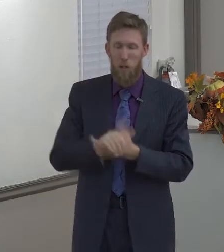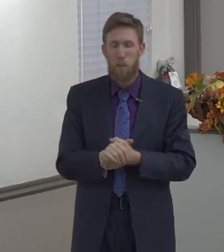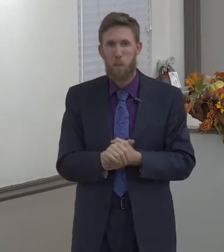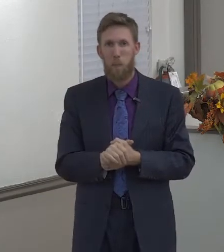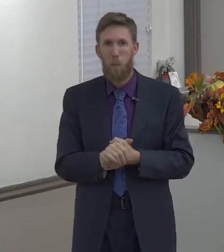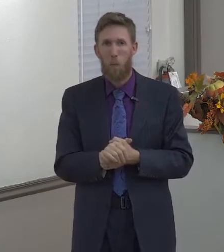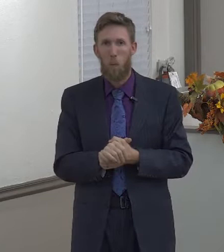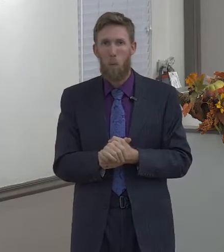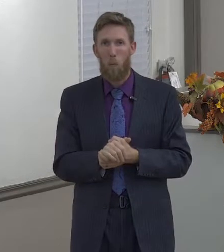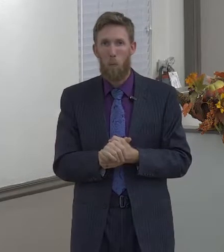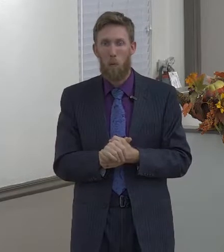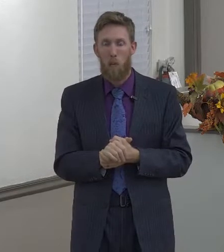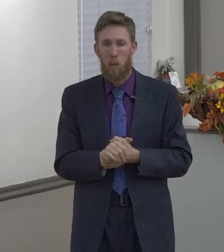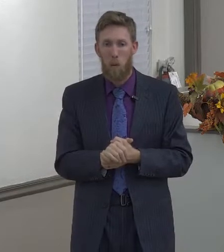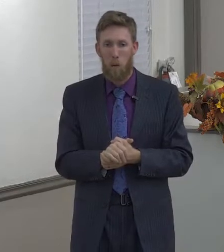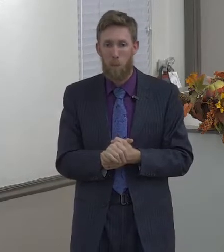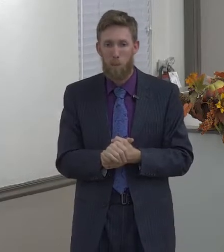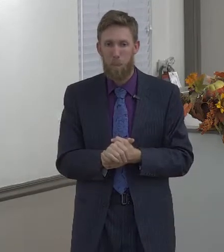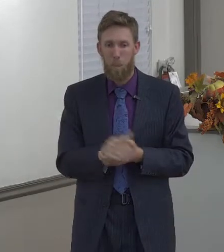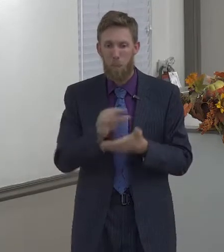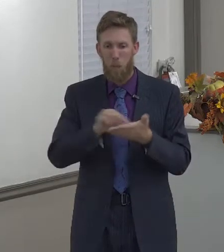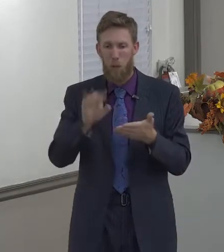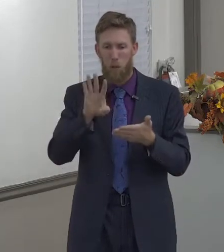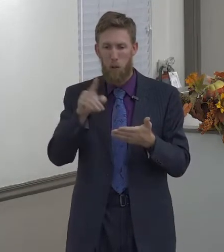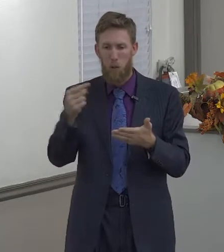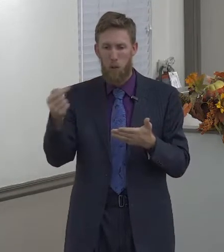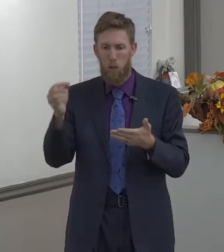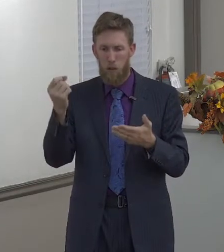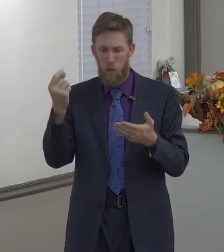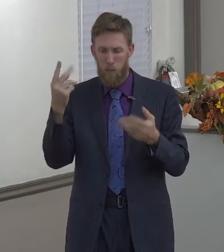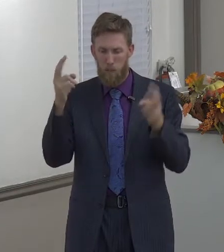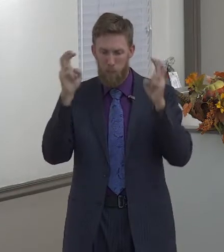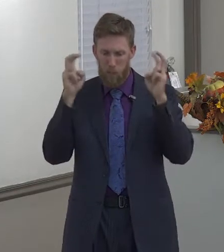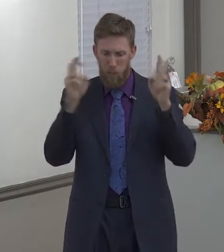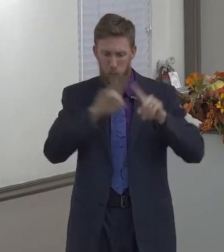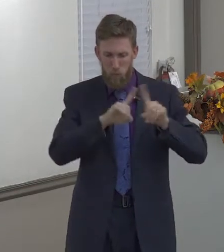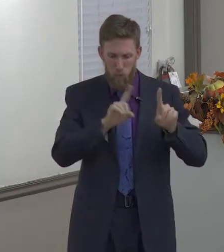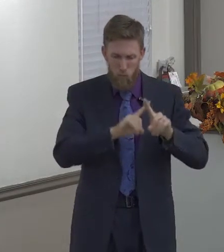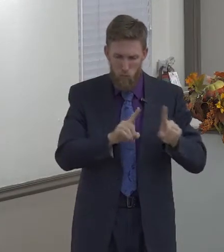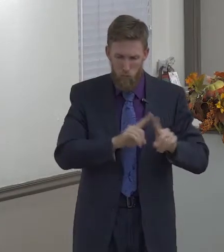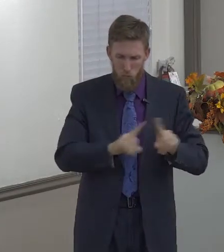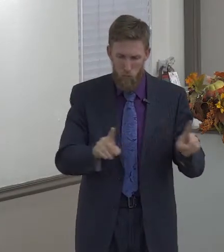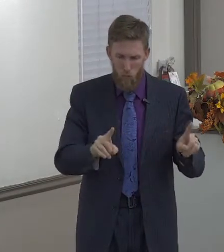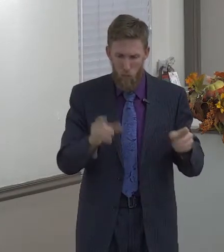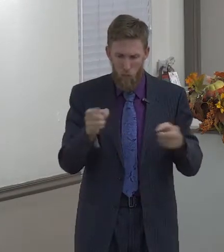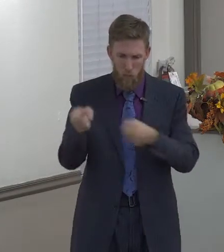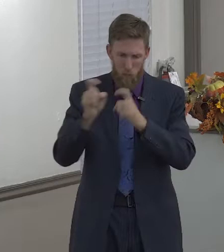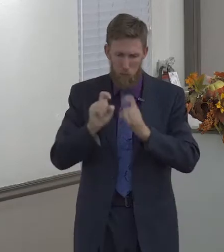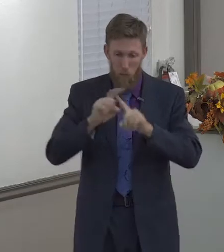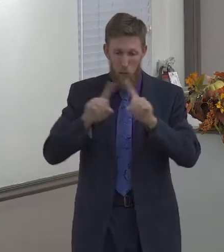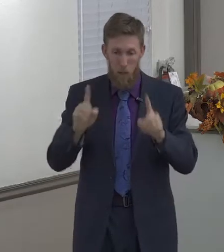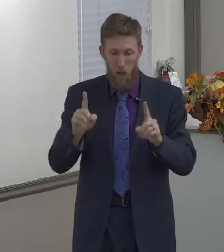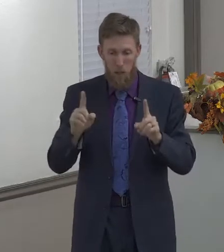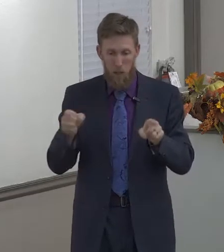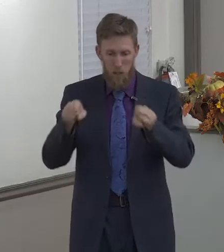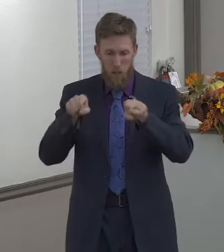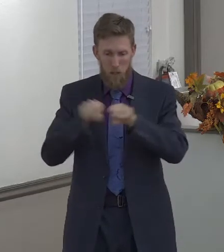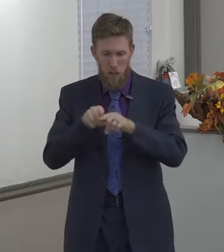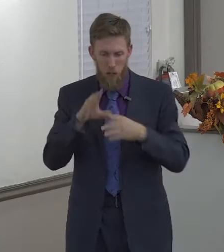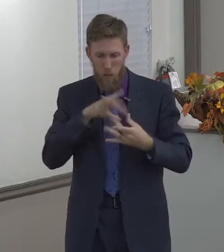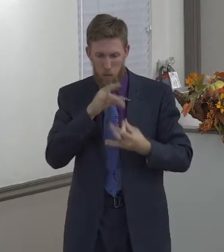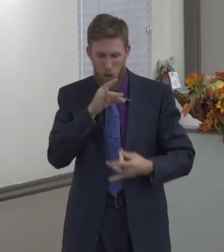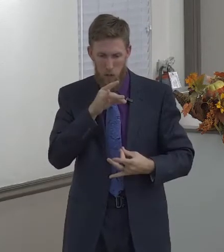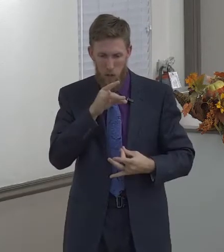And there are differences of administrations, but the same Lord. And there are diversities of operations, but it is the same God which worketh all in